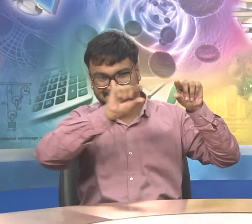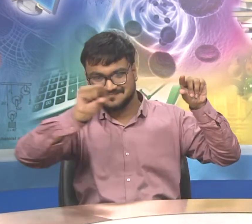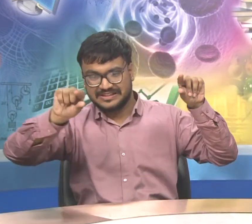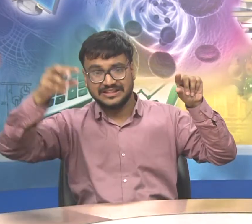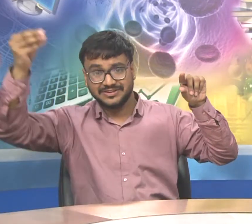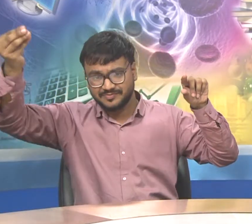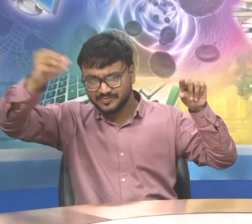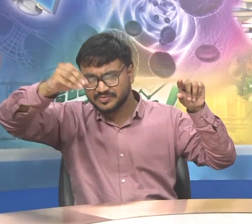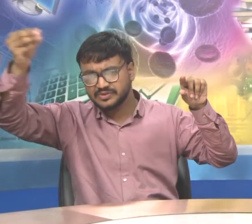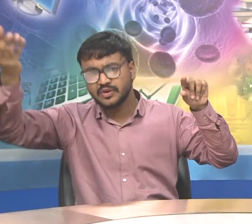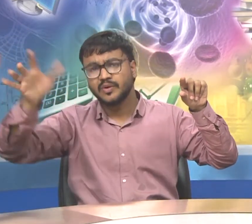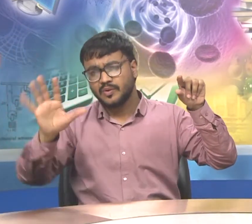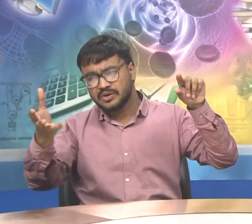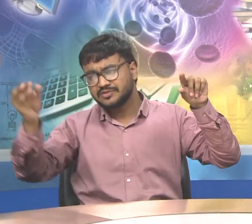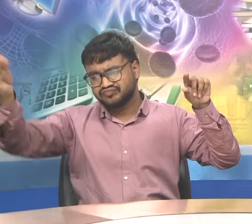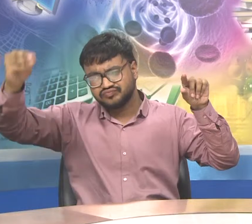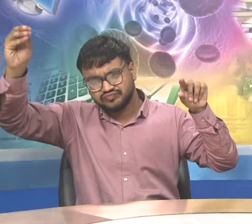First, fill in the blanks.